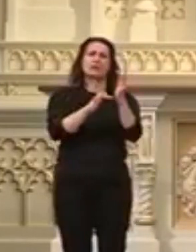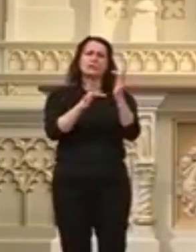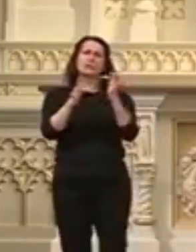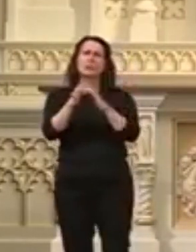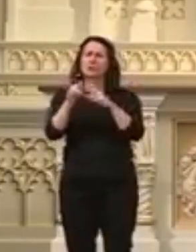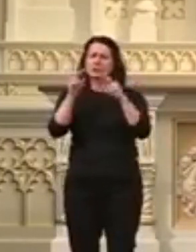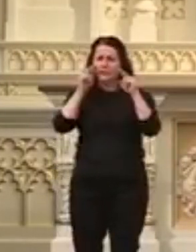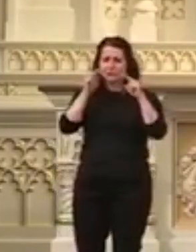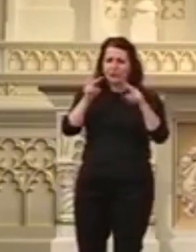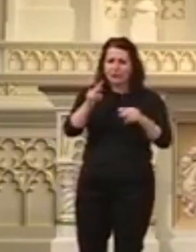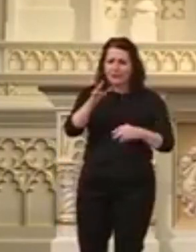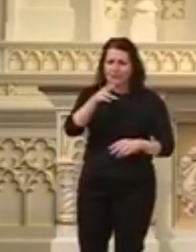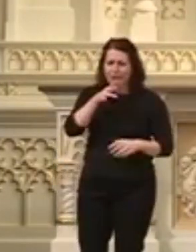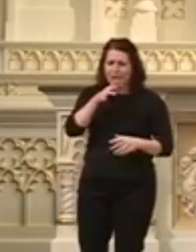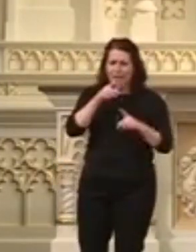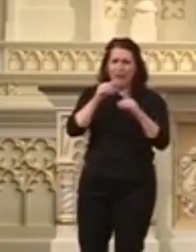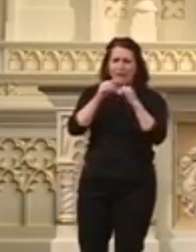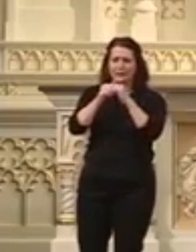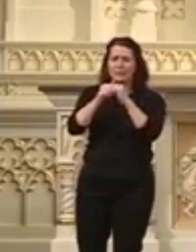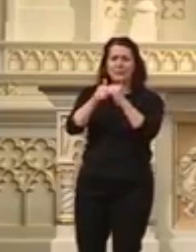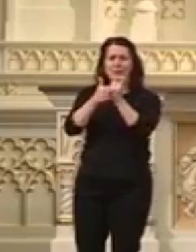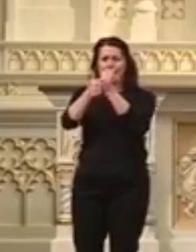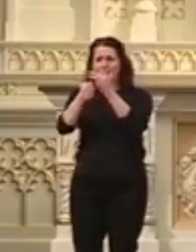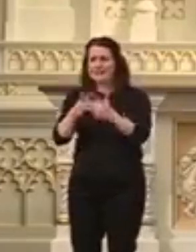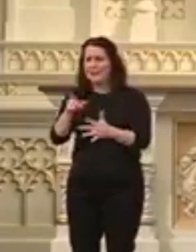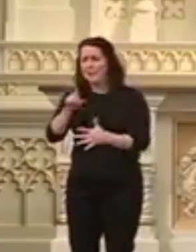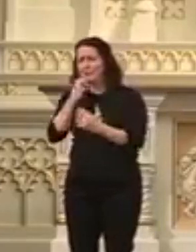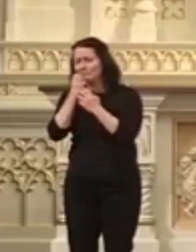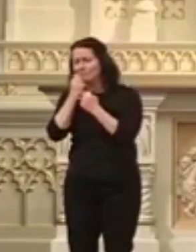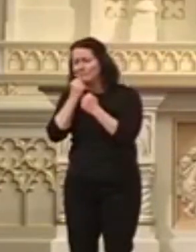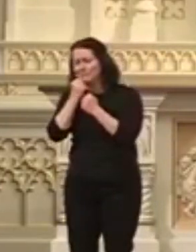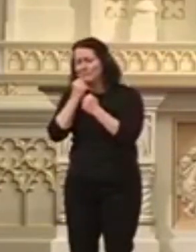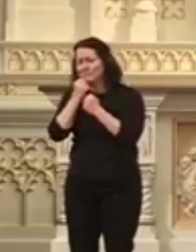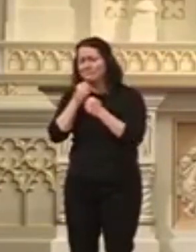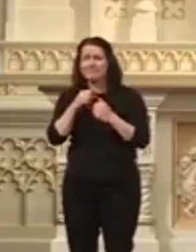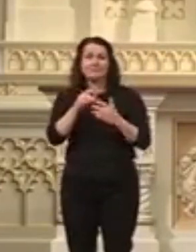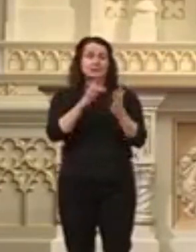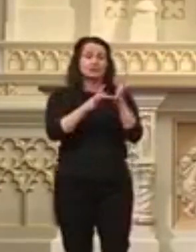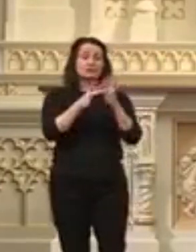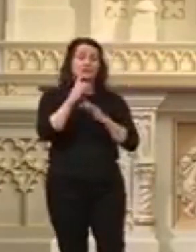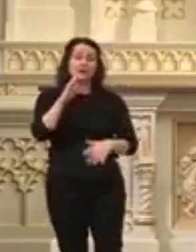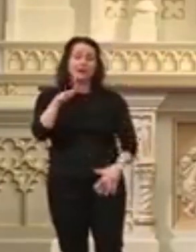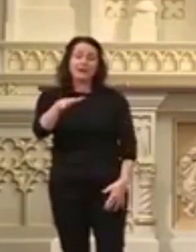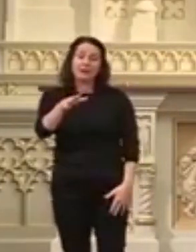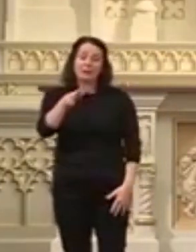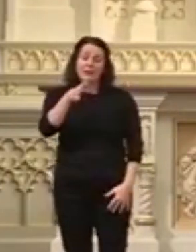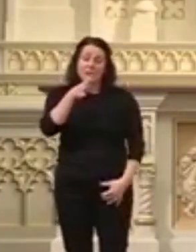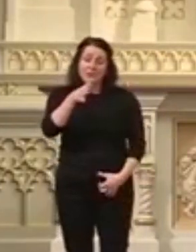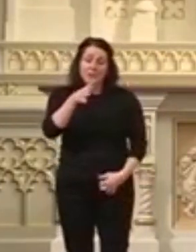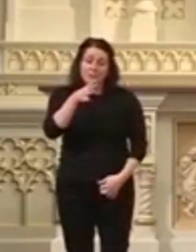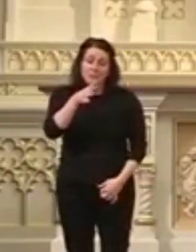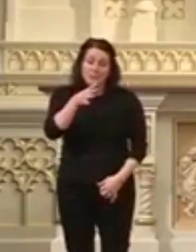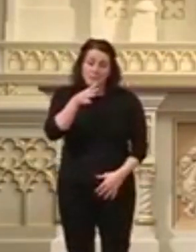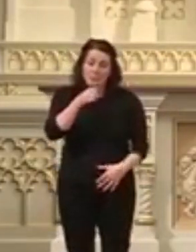he loved, he said to his mother, woman, behold your